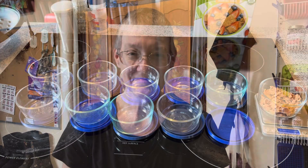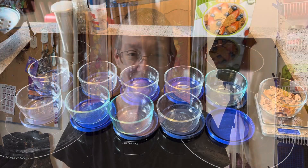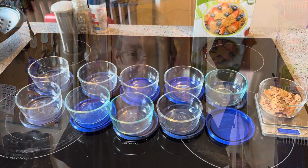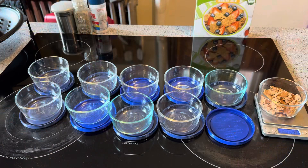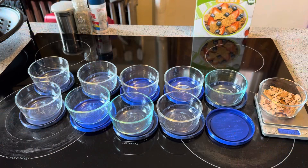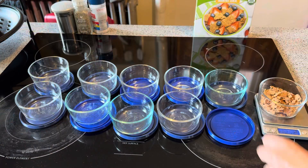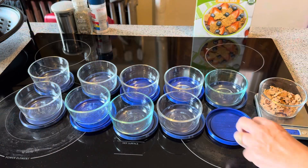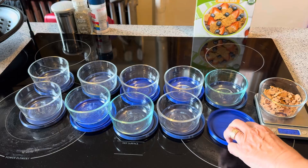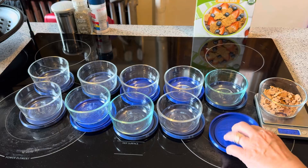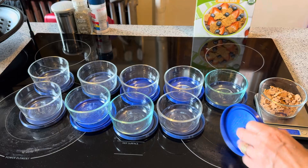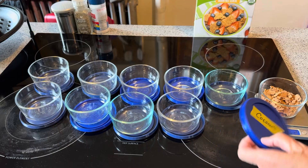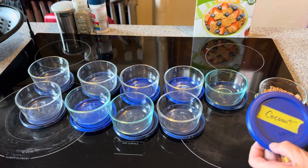carbs.